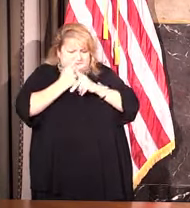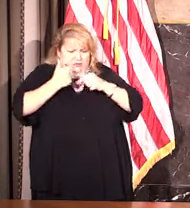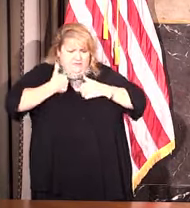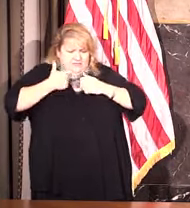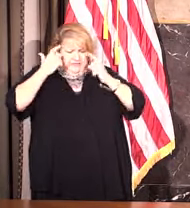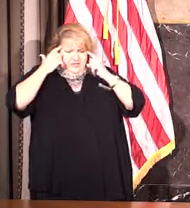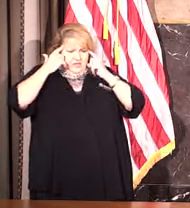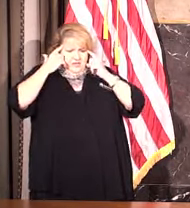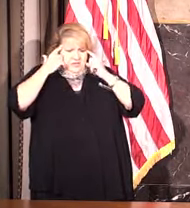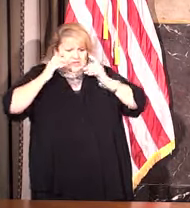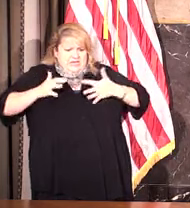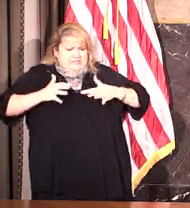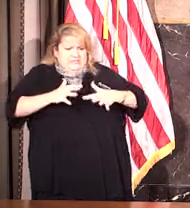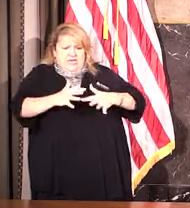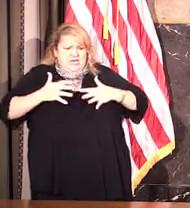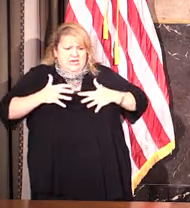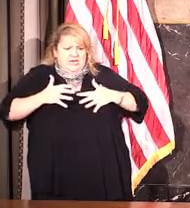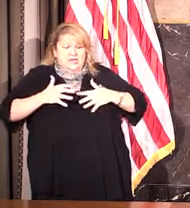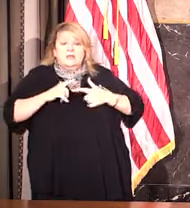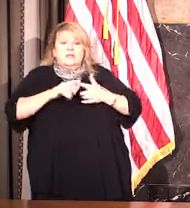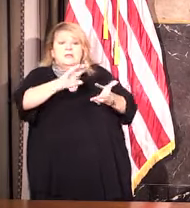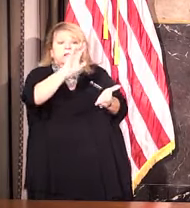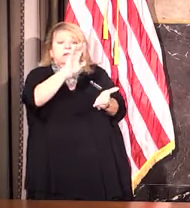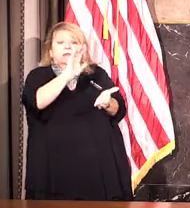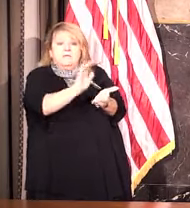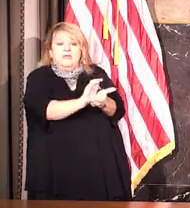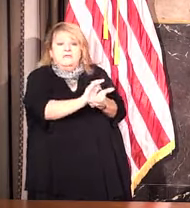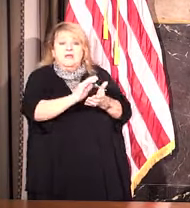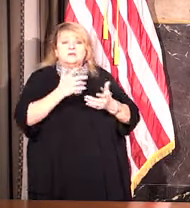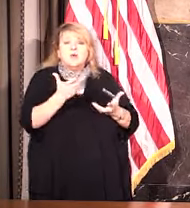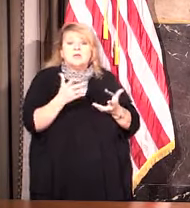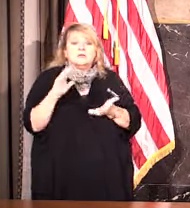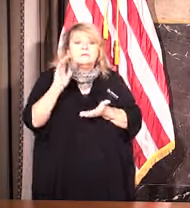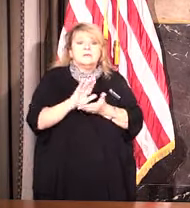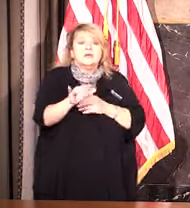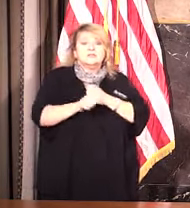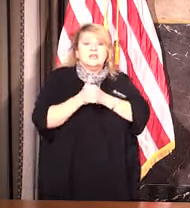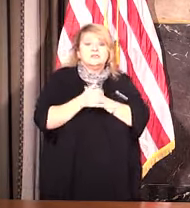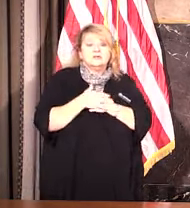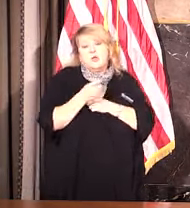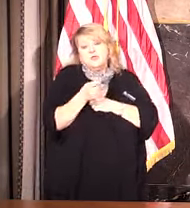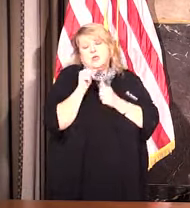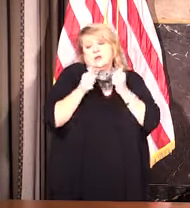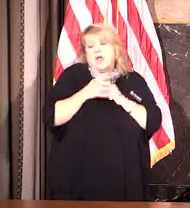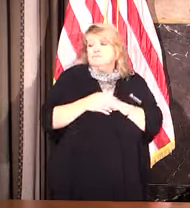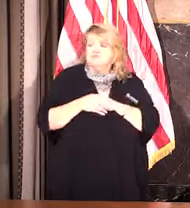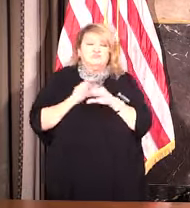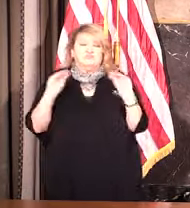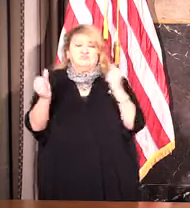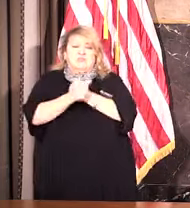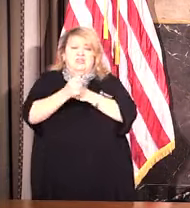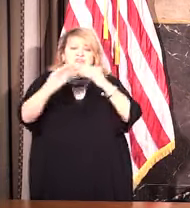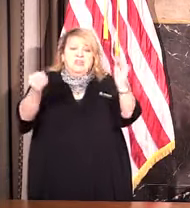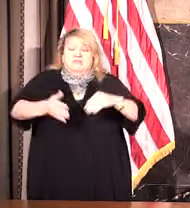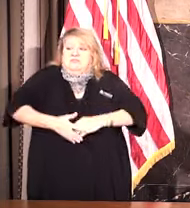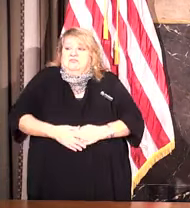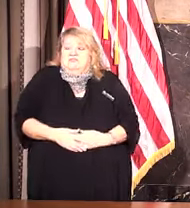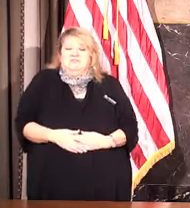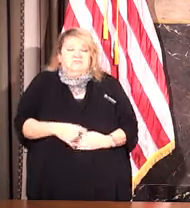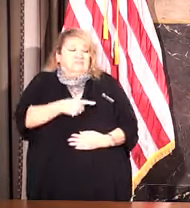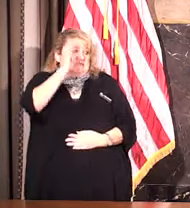your anxiety level is to minimize the danger, or you can deny that there's any danger at all. It's a